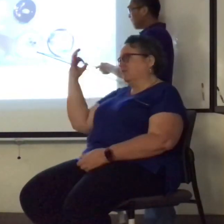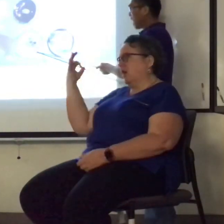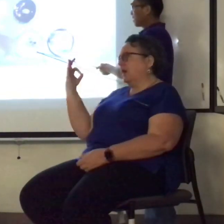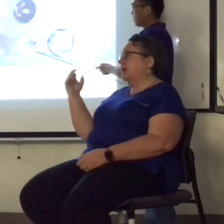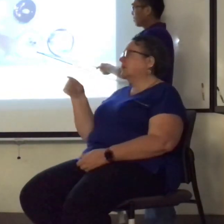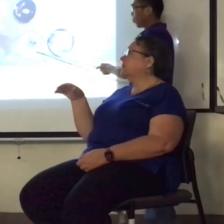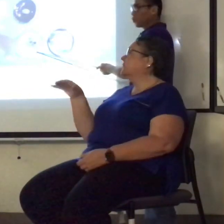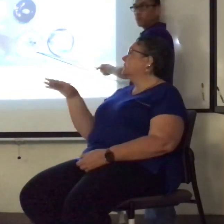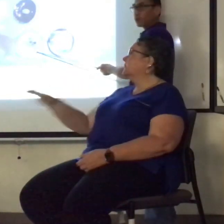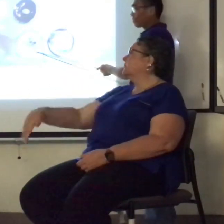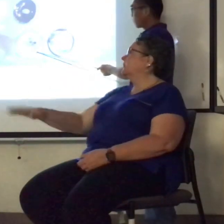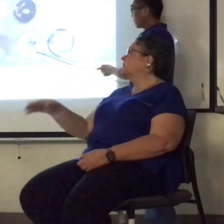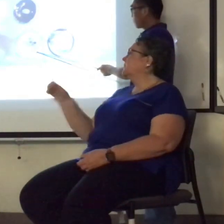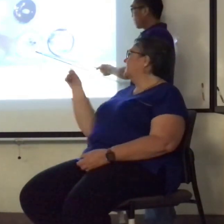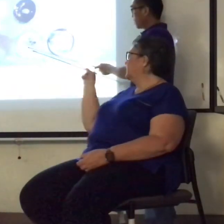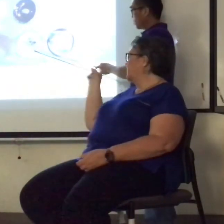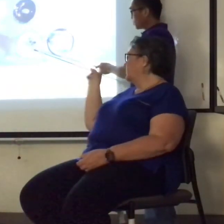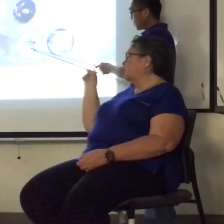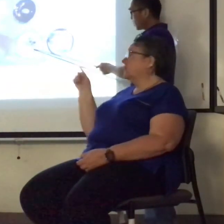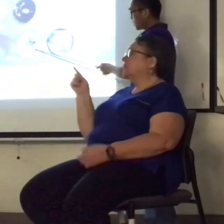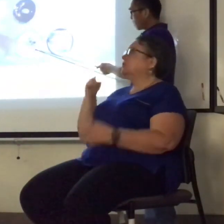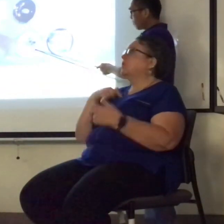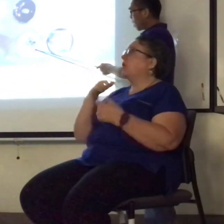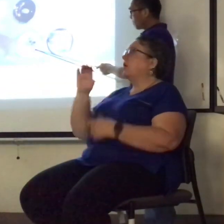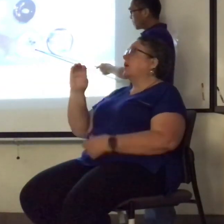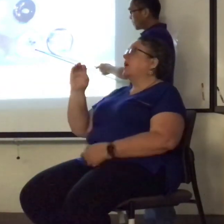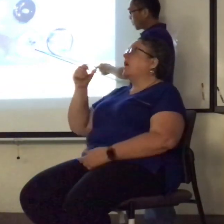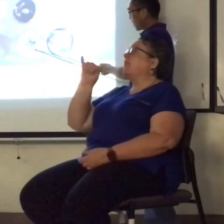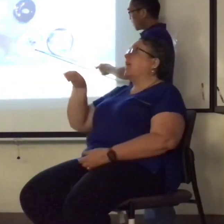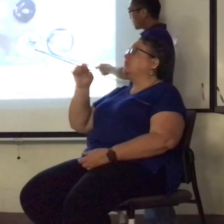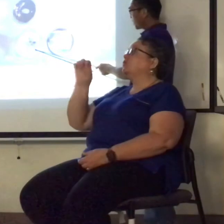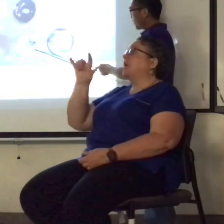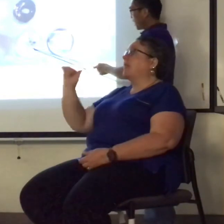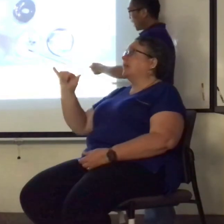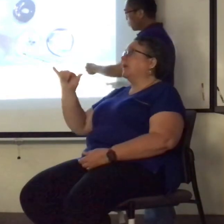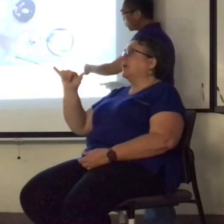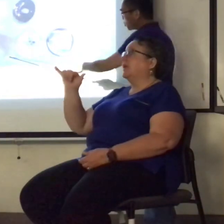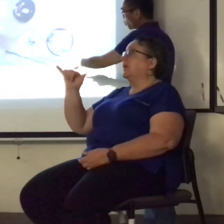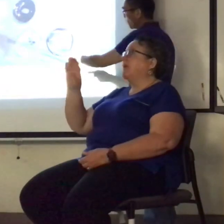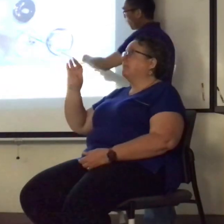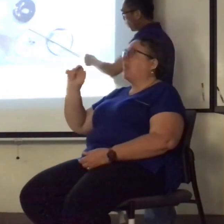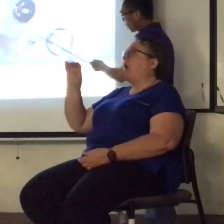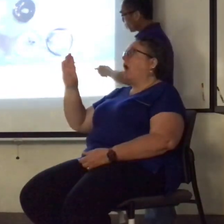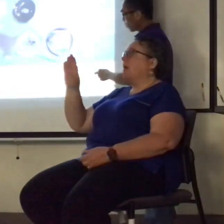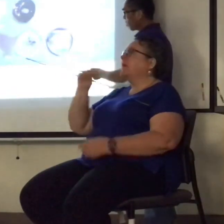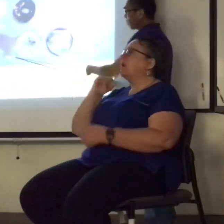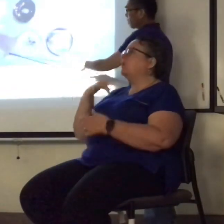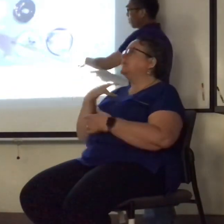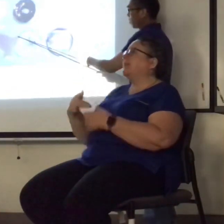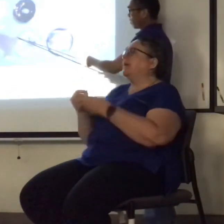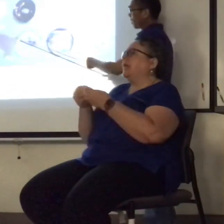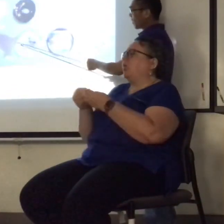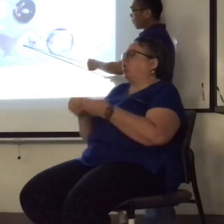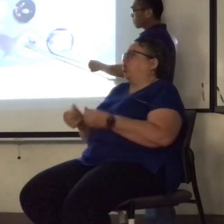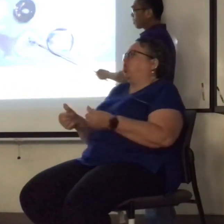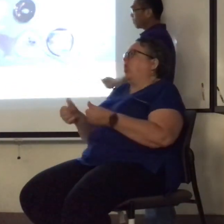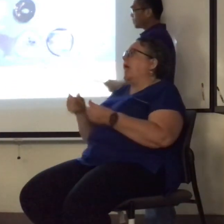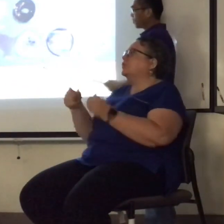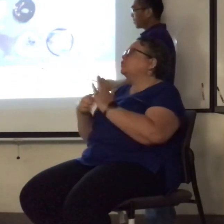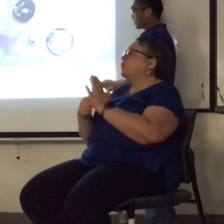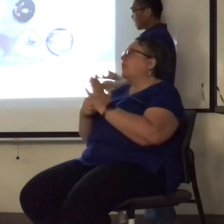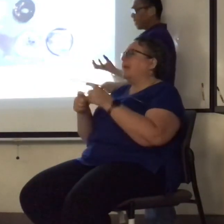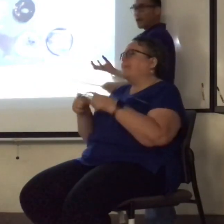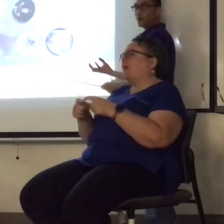vitreous body or humor. Usually the jelly blob disintegrates and you just show me a puddle. Oh yeah, that was